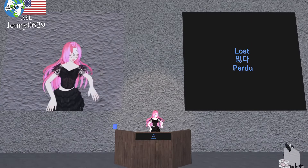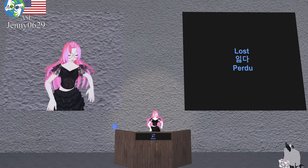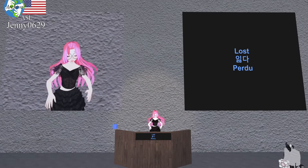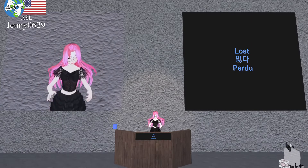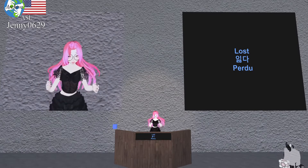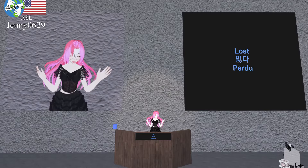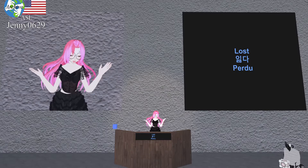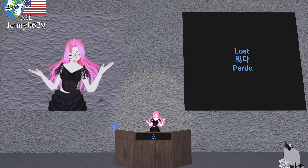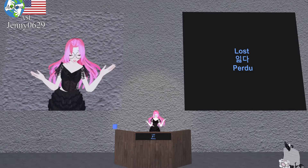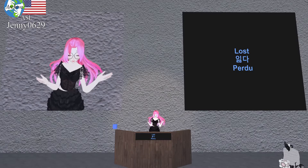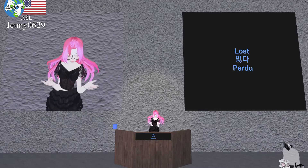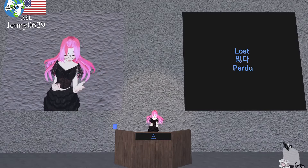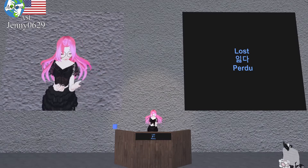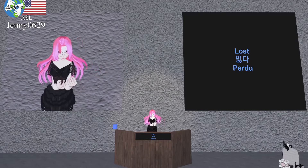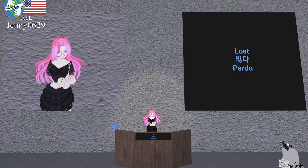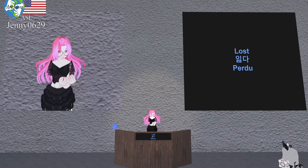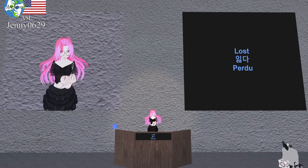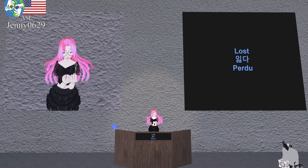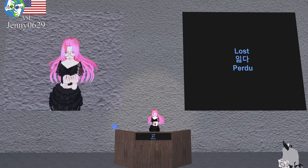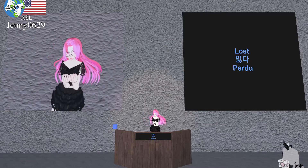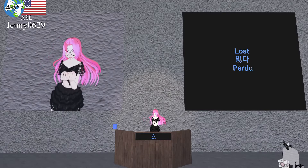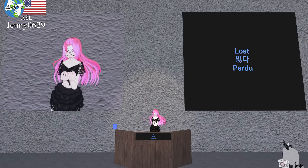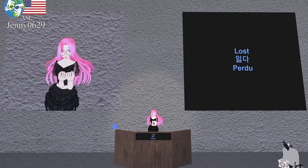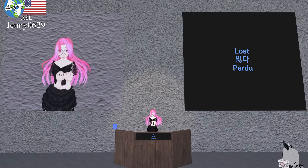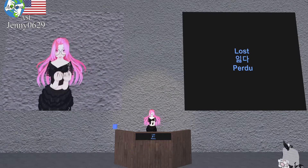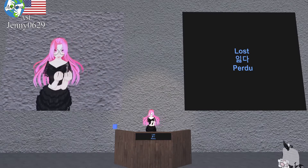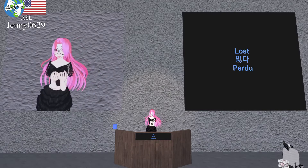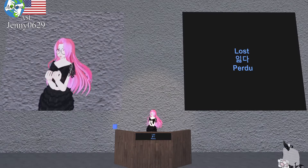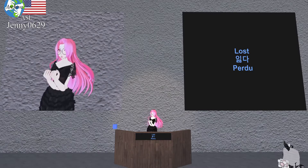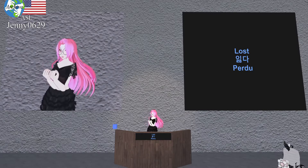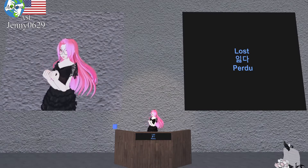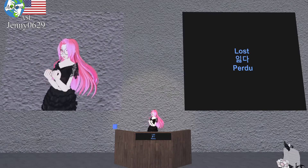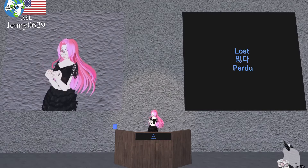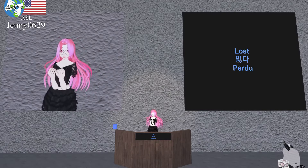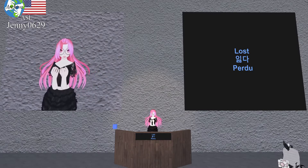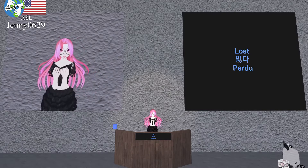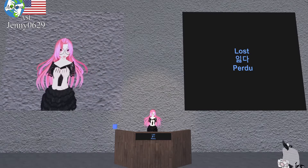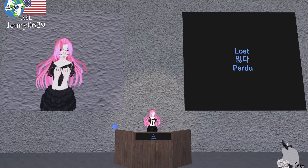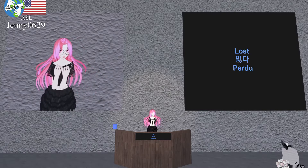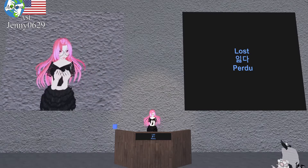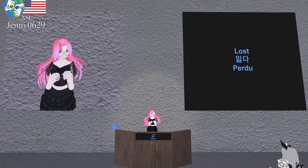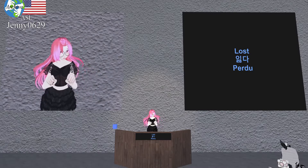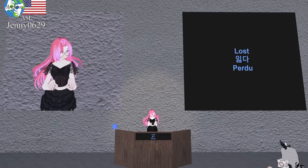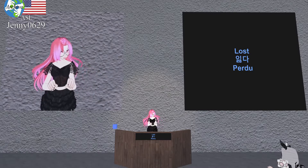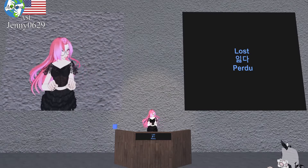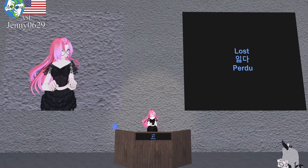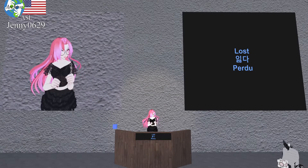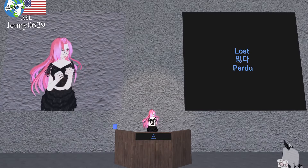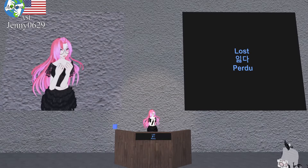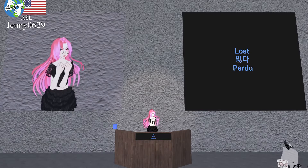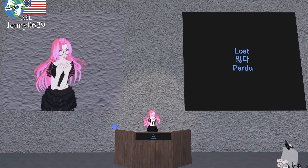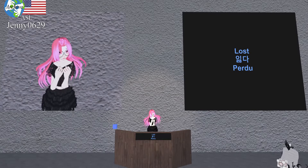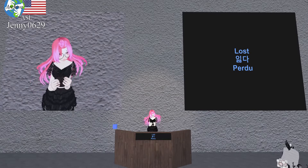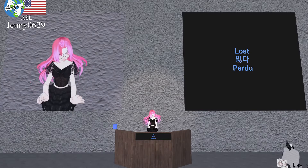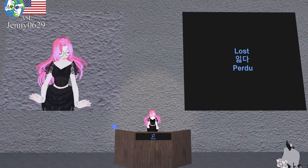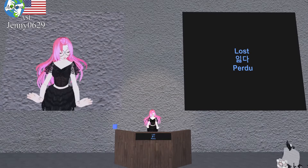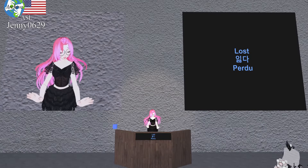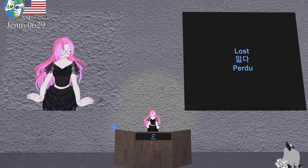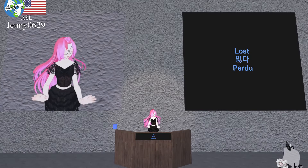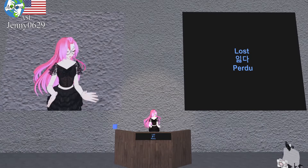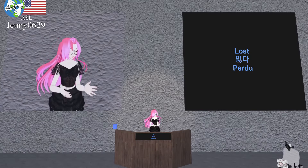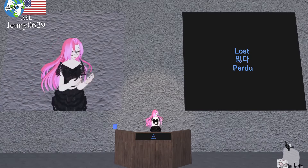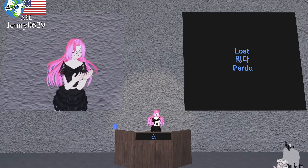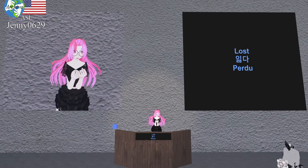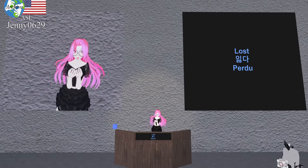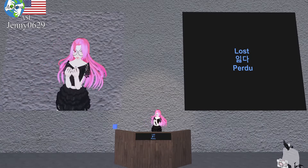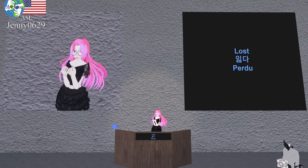hearing, I lost all my money, I am lost, whatever. You're going to be starting with 2 fists, either upwards or downwards, doesn't matter, and then you're going to